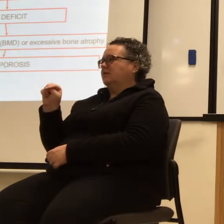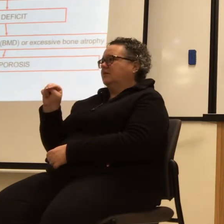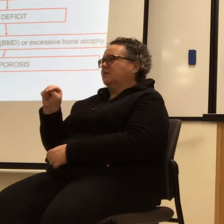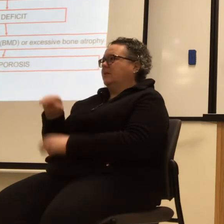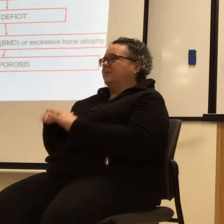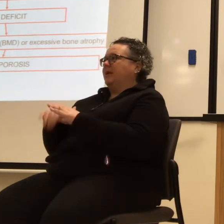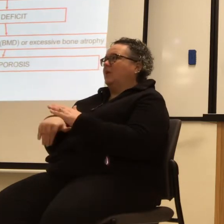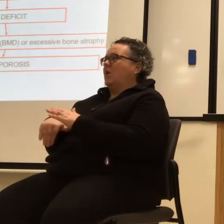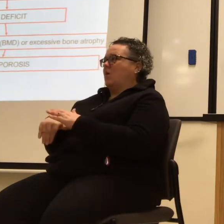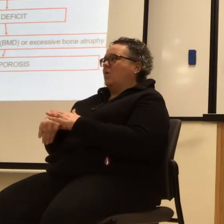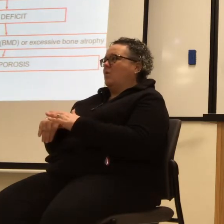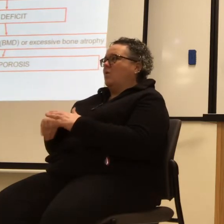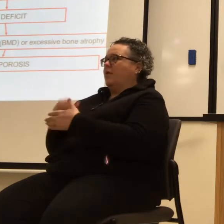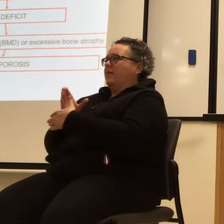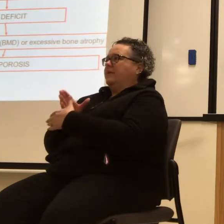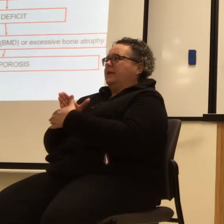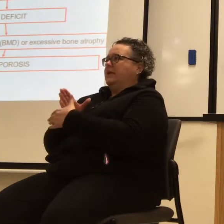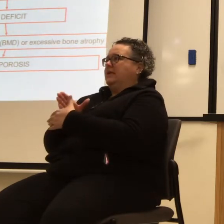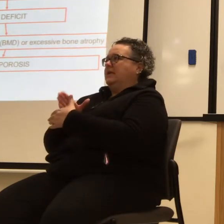below